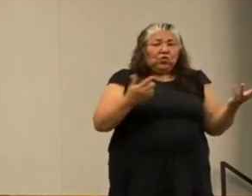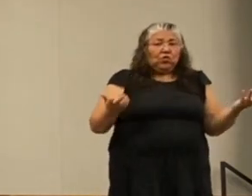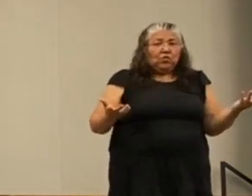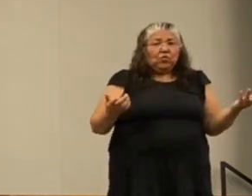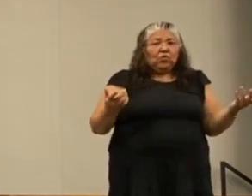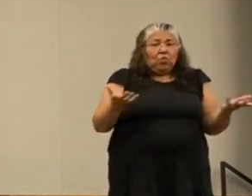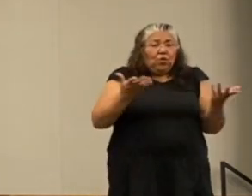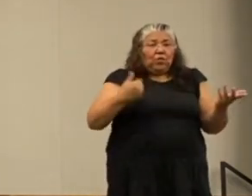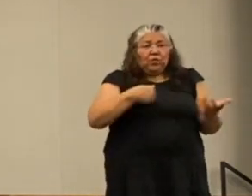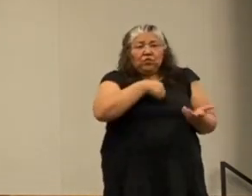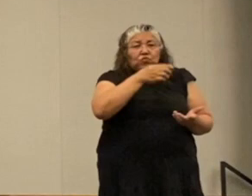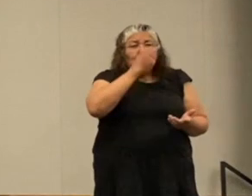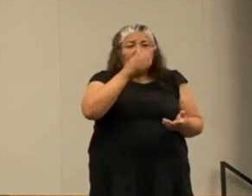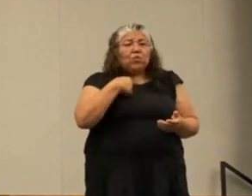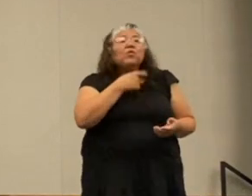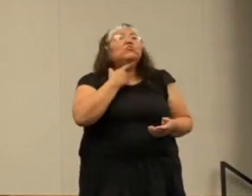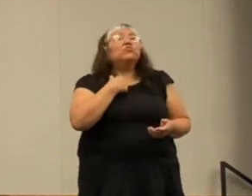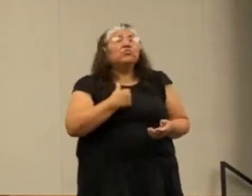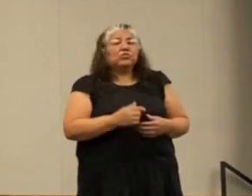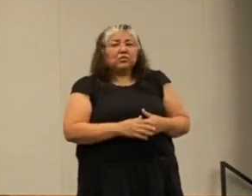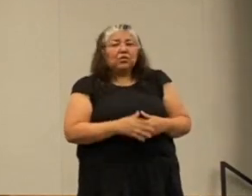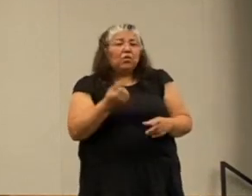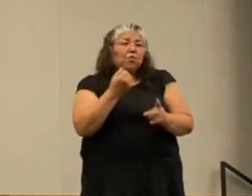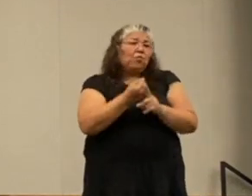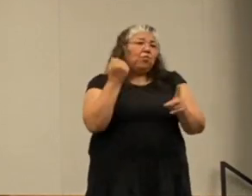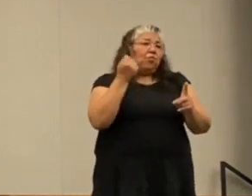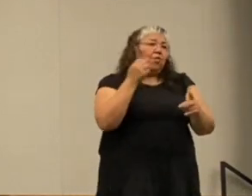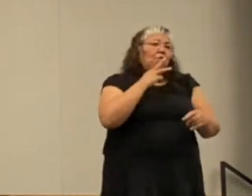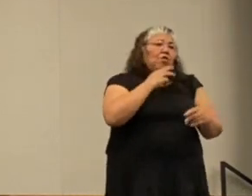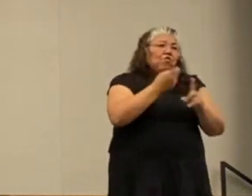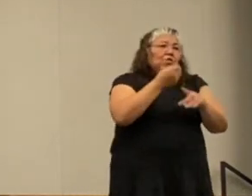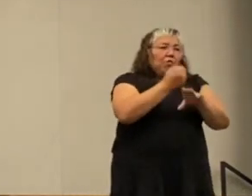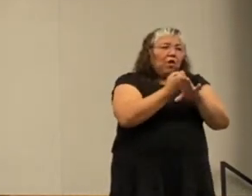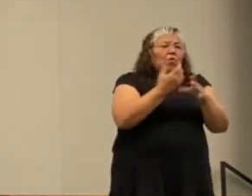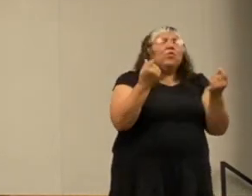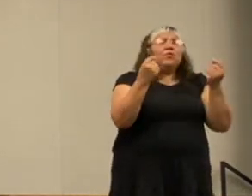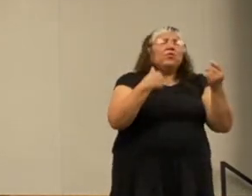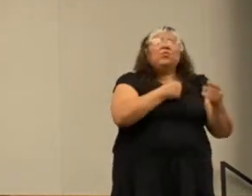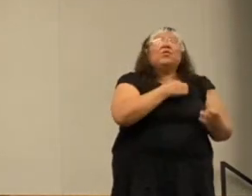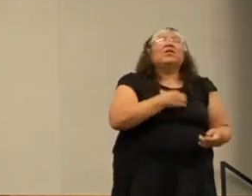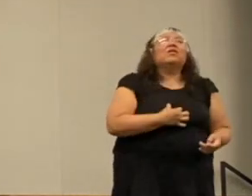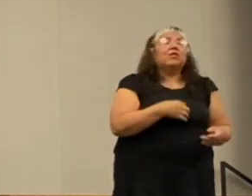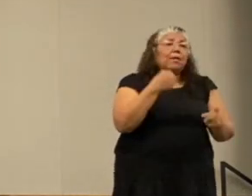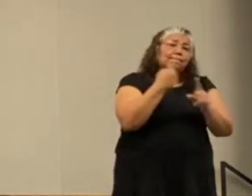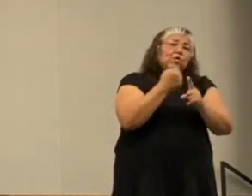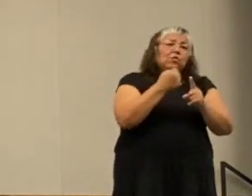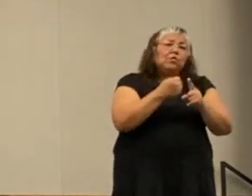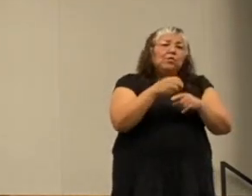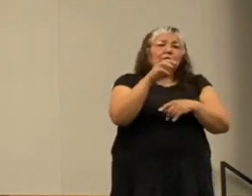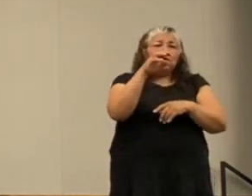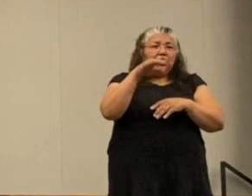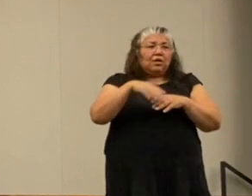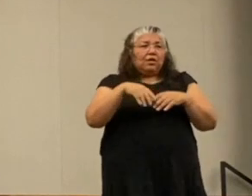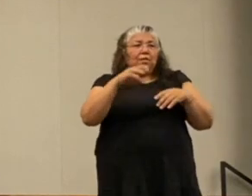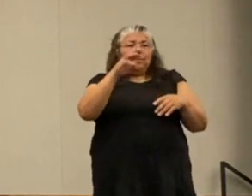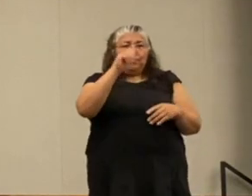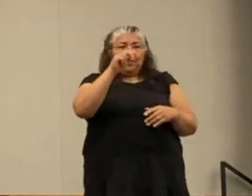are we going to drink? We are thirsty. Boom, water from a rock. What are we going to do? We're hungry. Boom, manna from